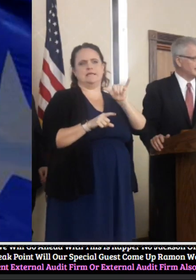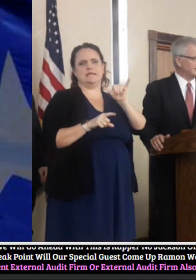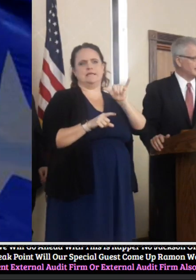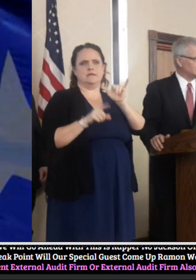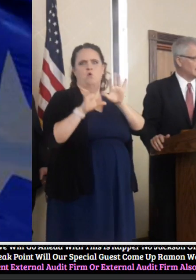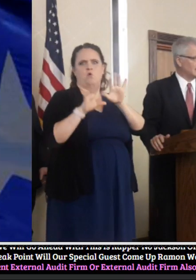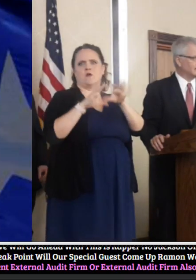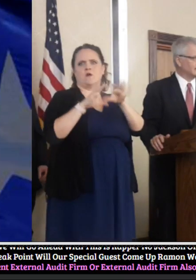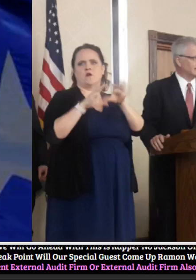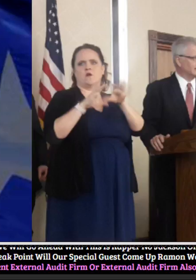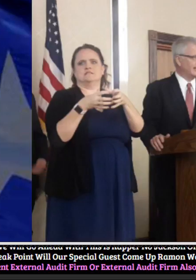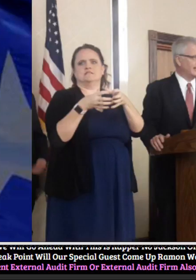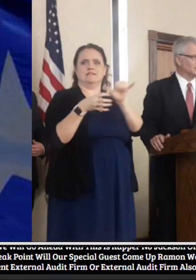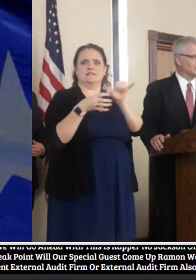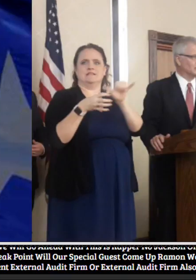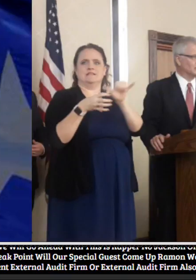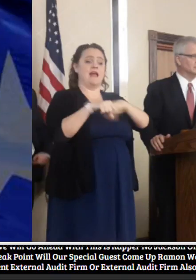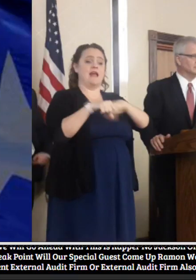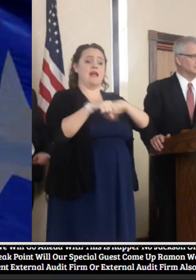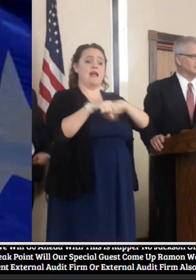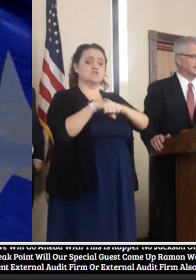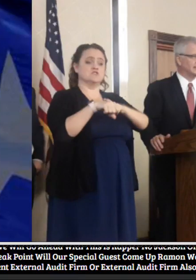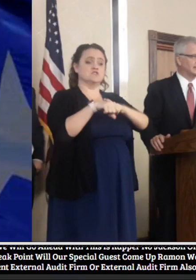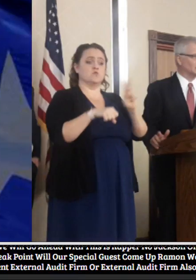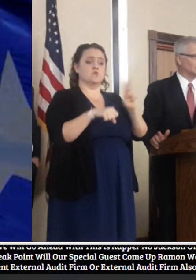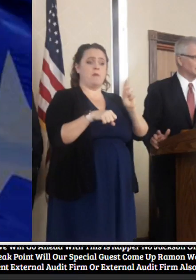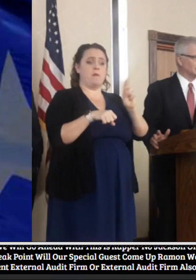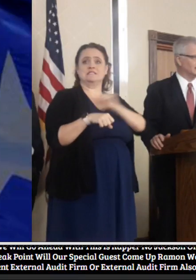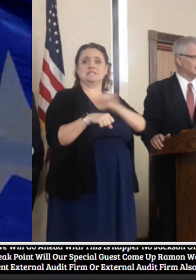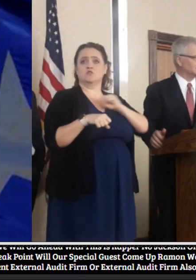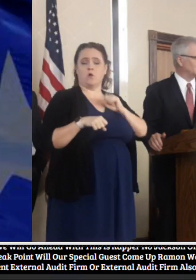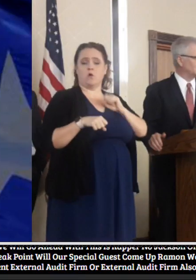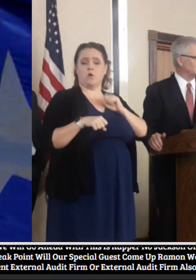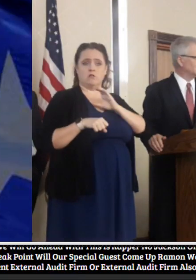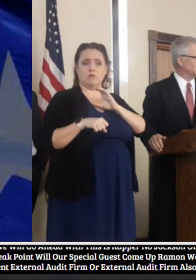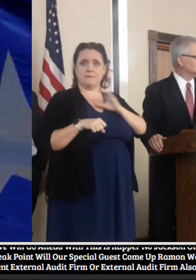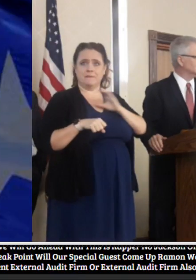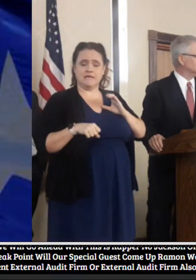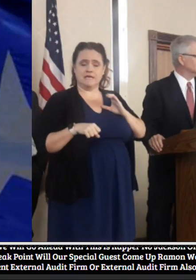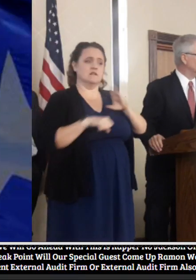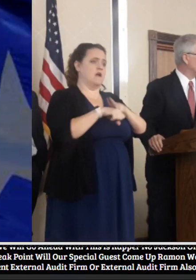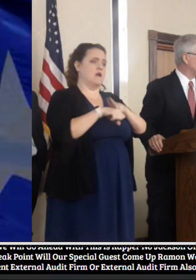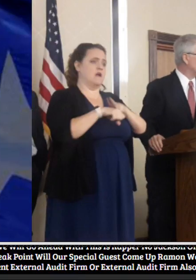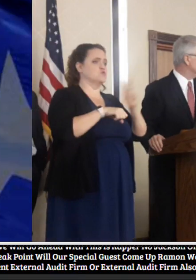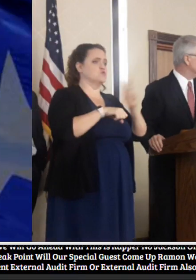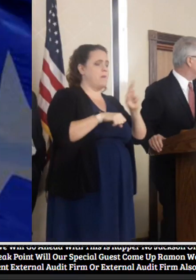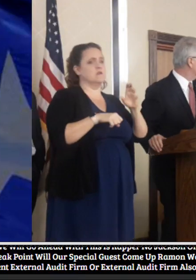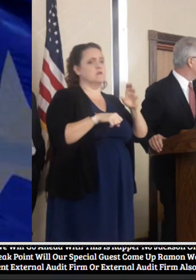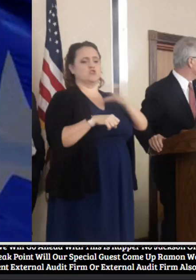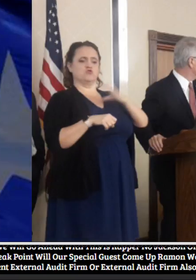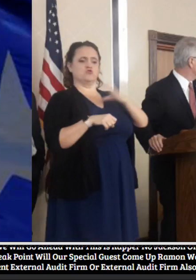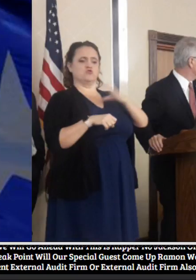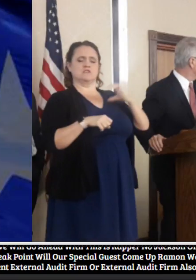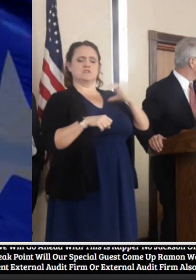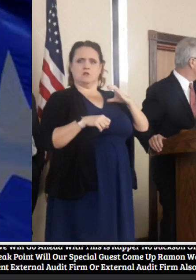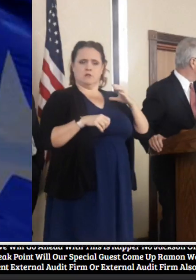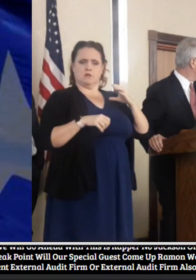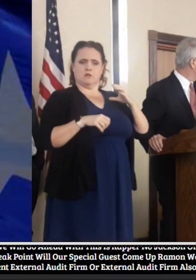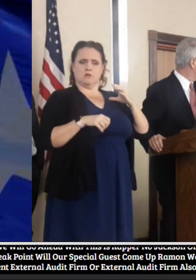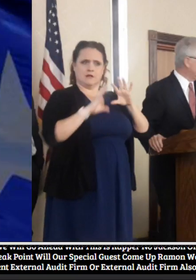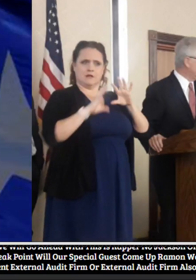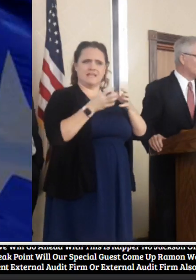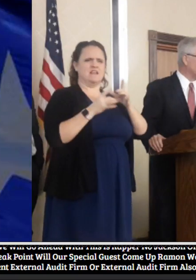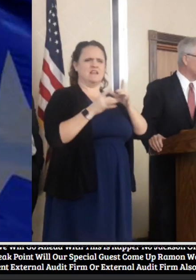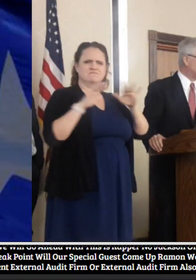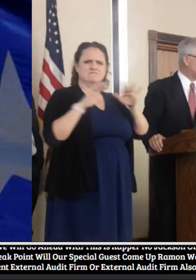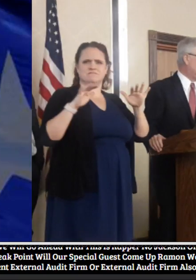organizations like the National Republican Senatorial Committee and the National Republican Congressional Committee and the